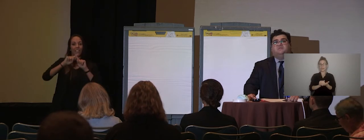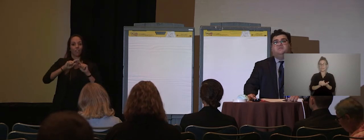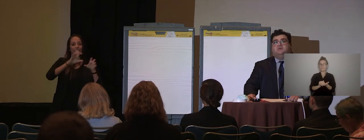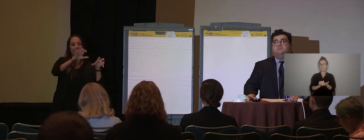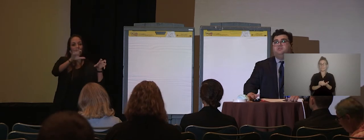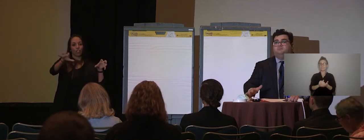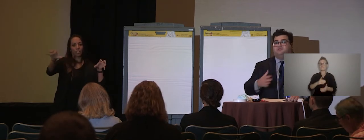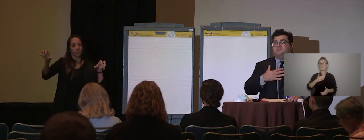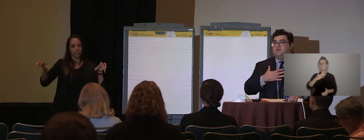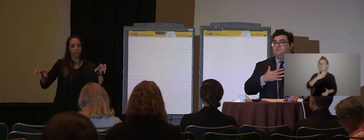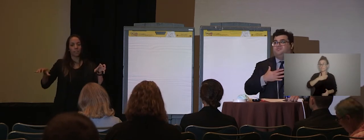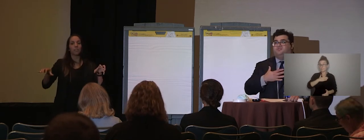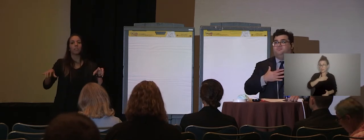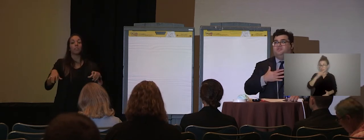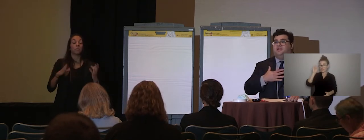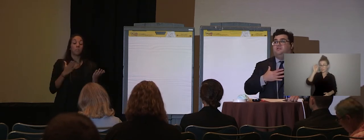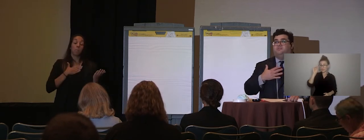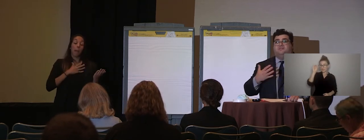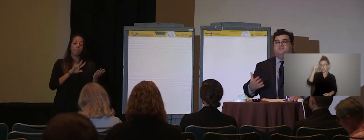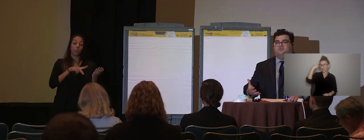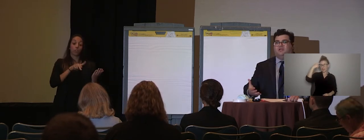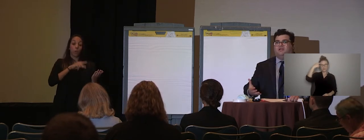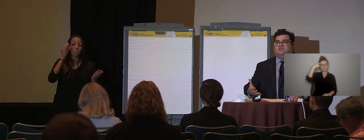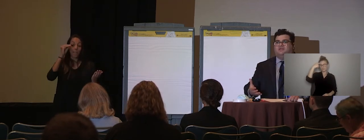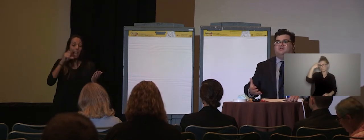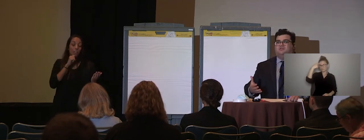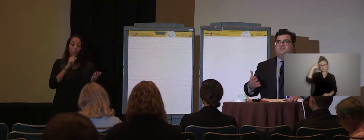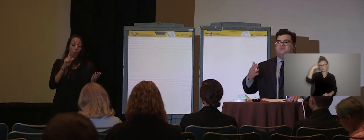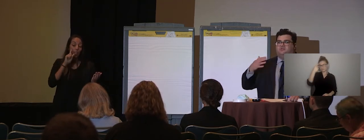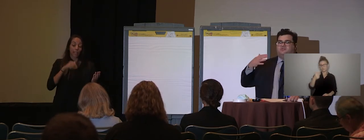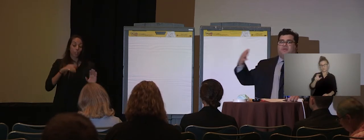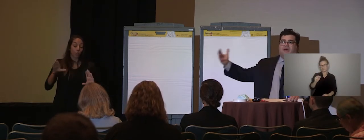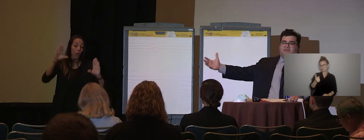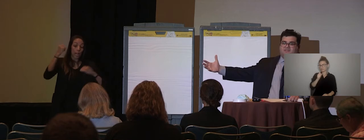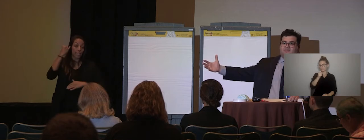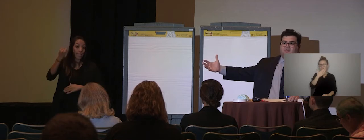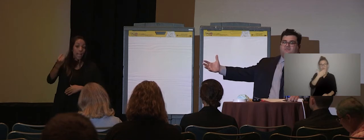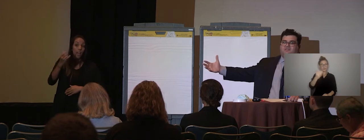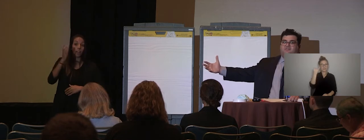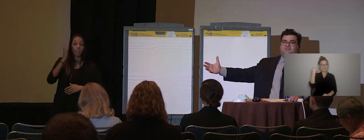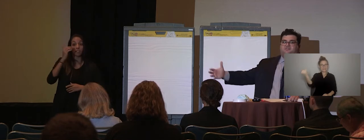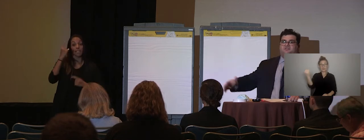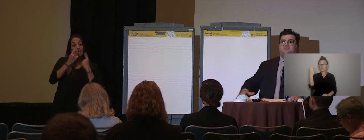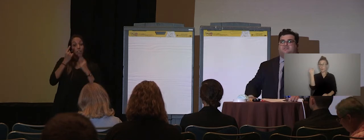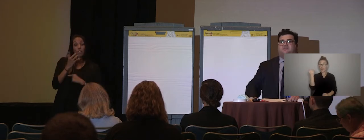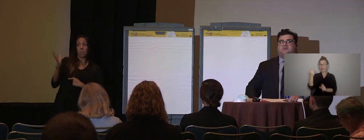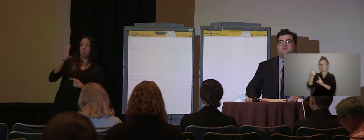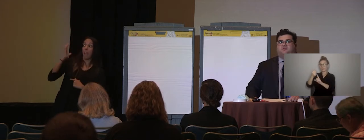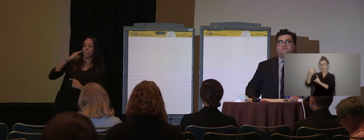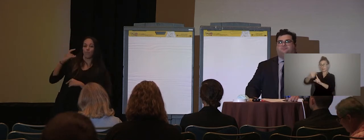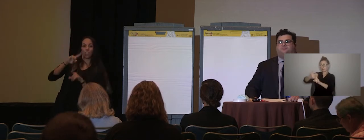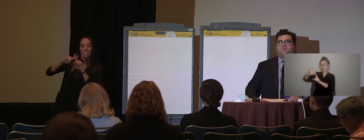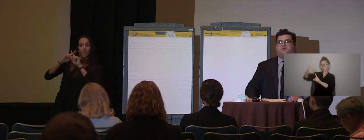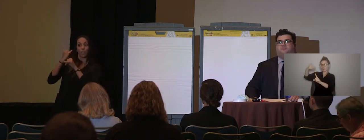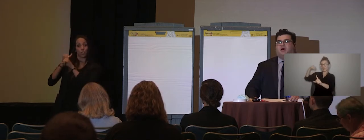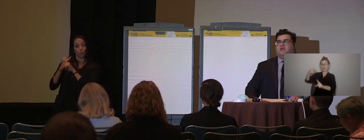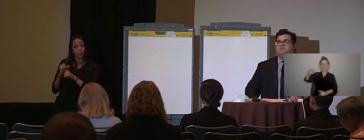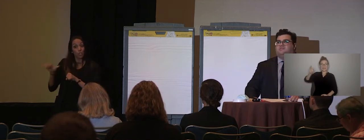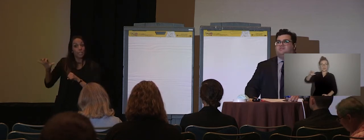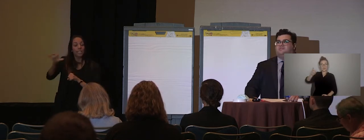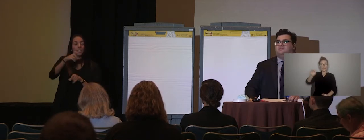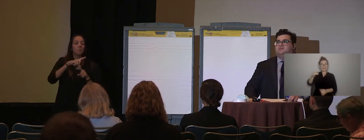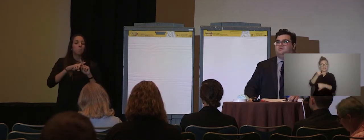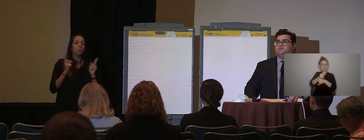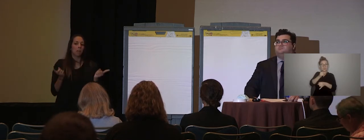And I mean, just my personal opinion, I don't think that's a great idea considering the past of institutions,